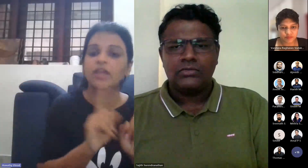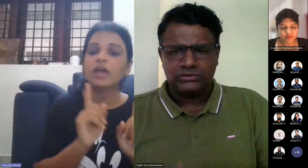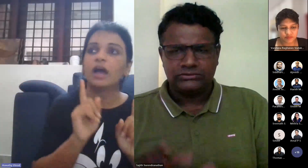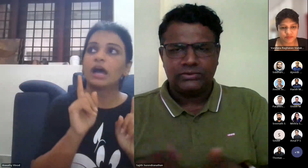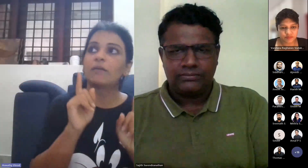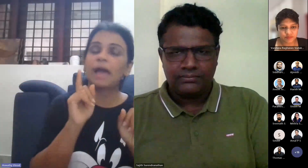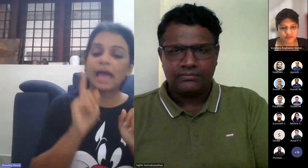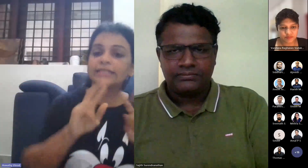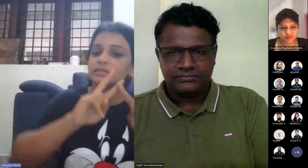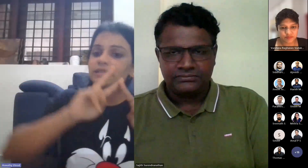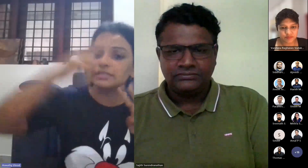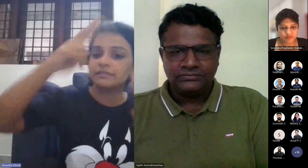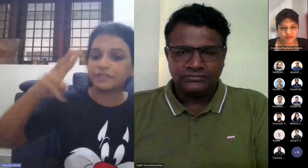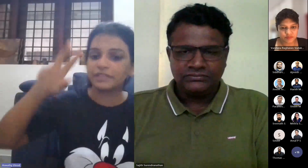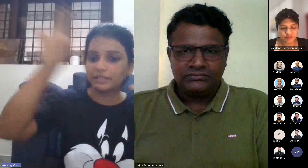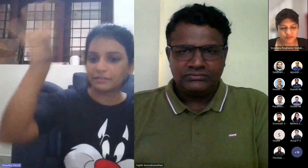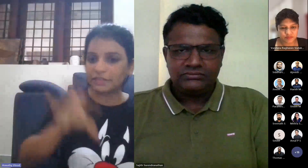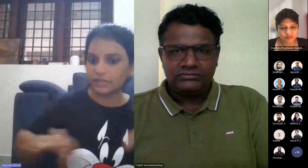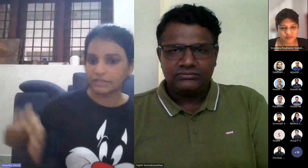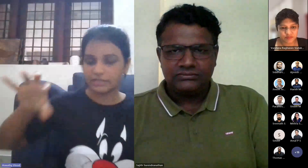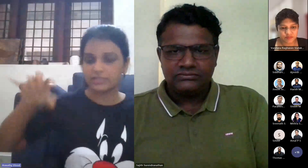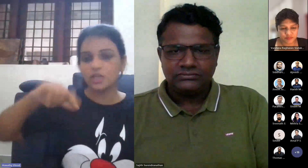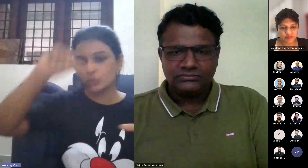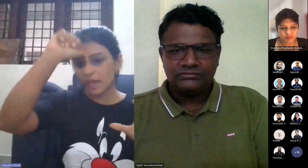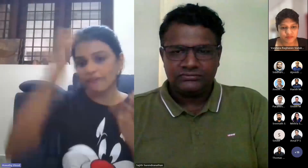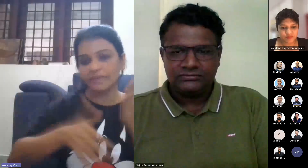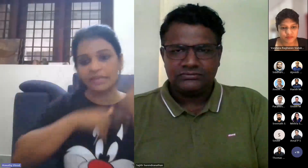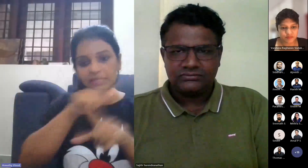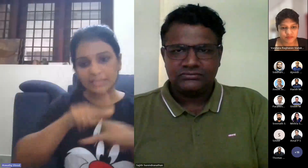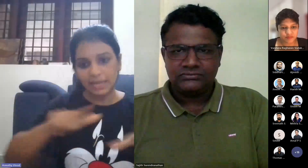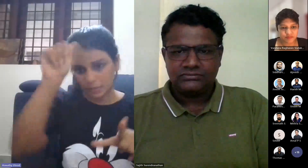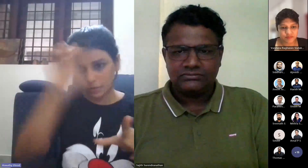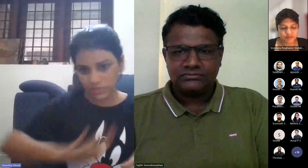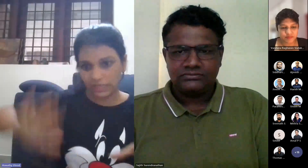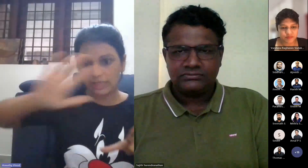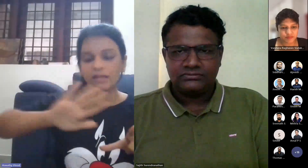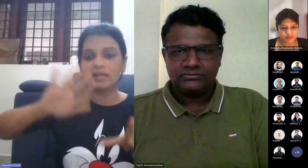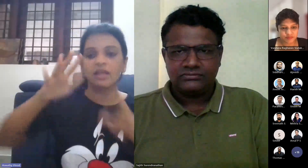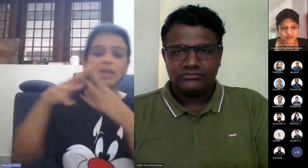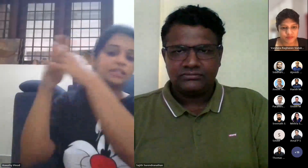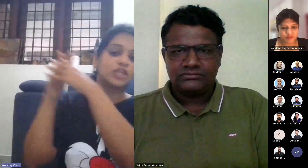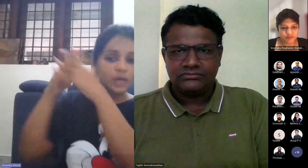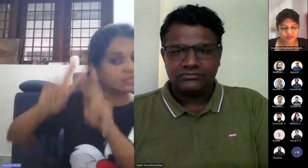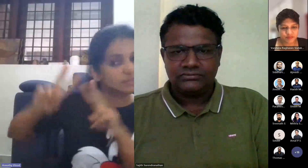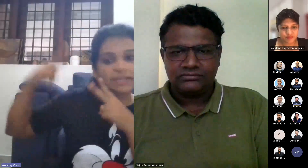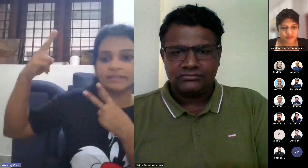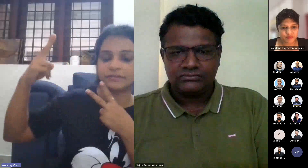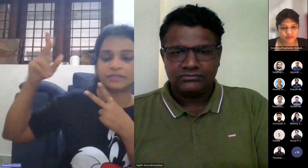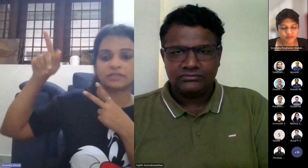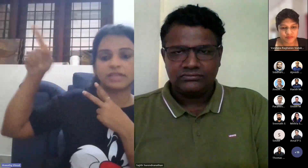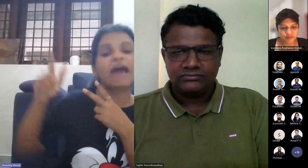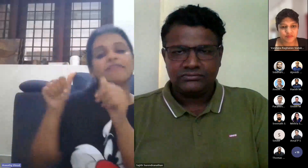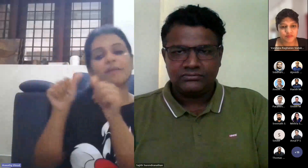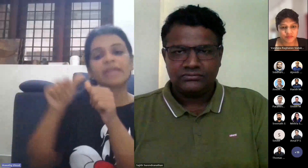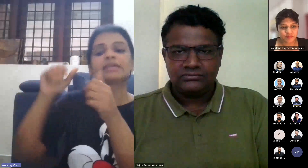same. And it's different in different countries. So we have Indian Sign Language in India. In the US, it's very